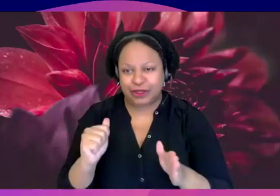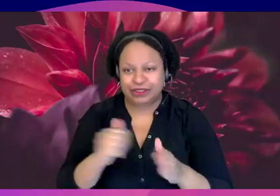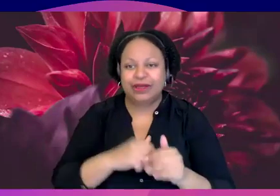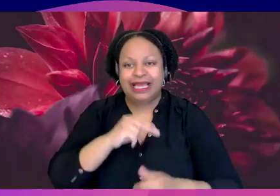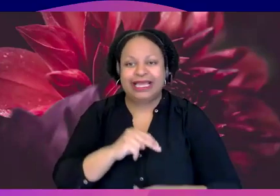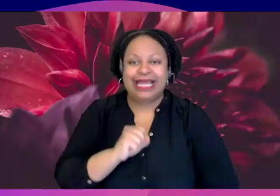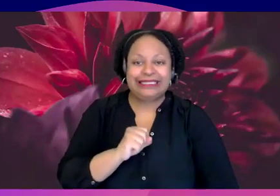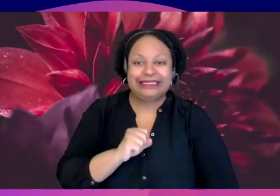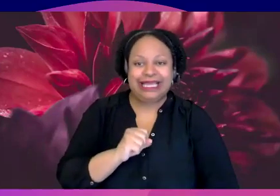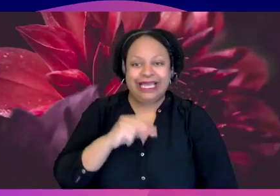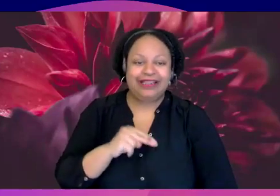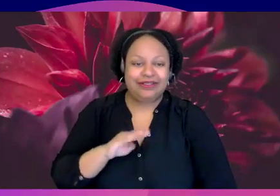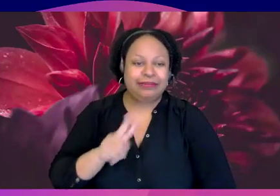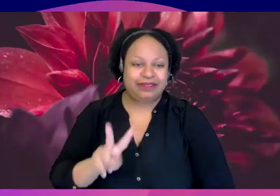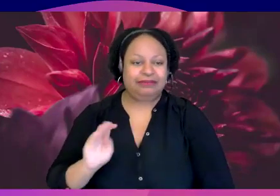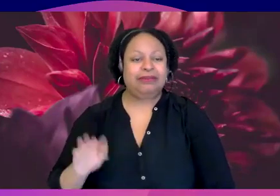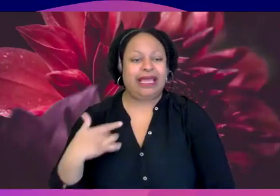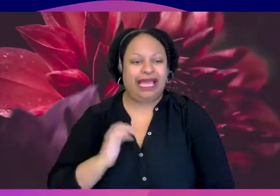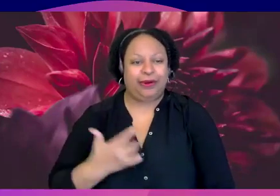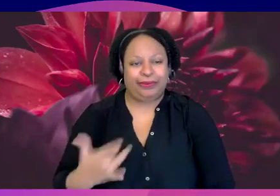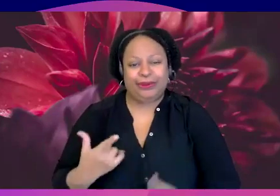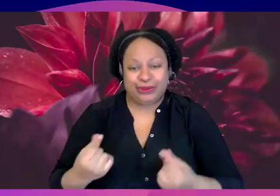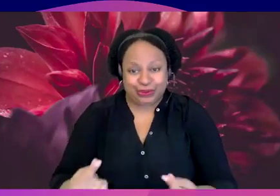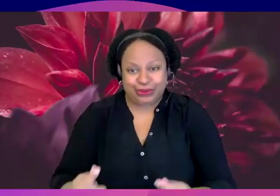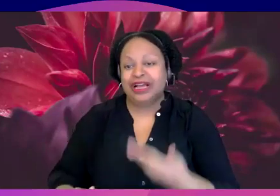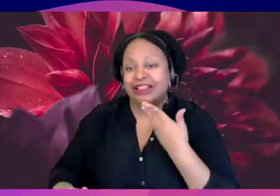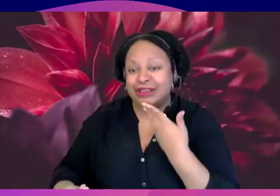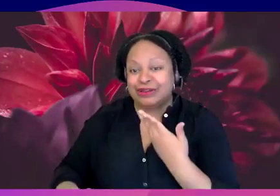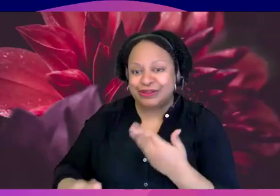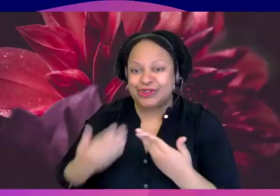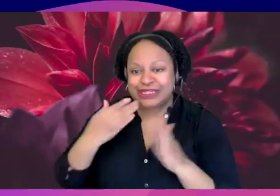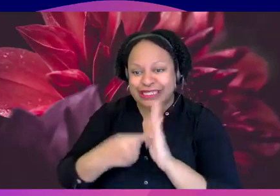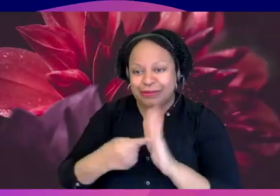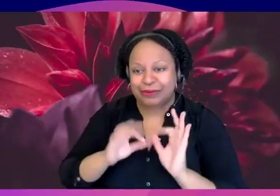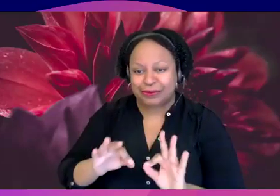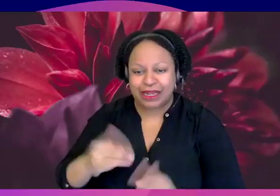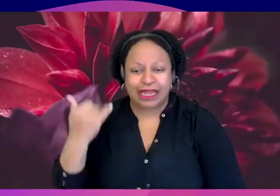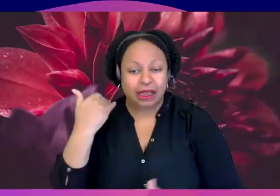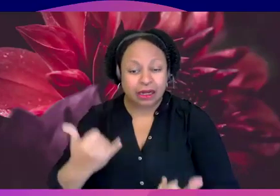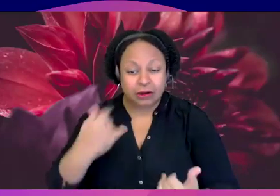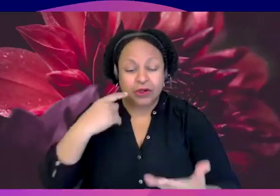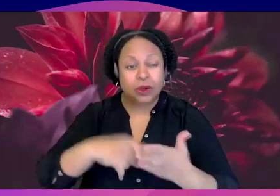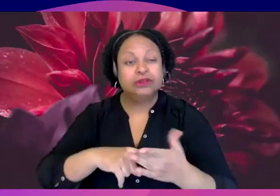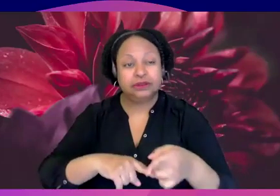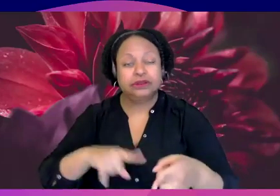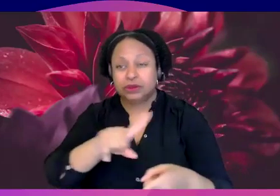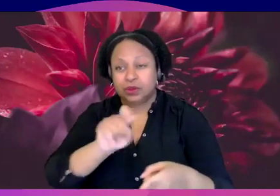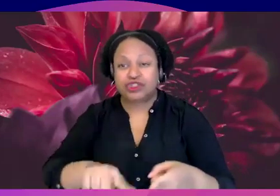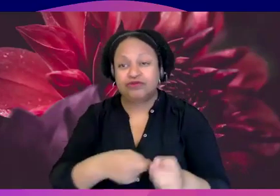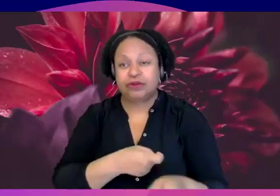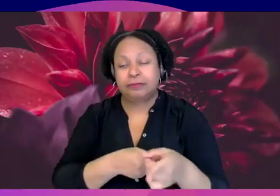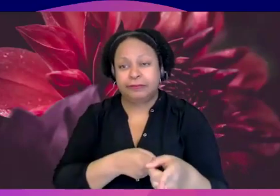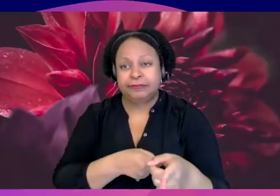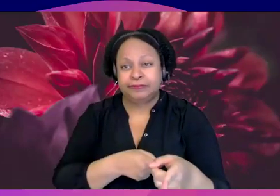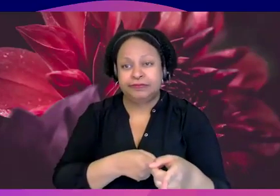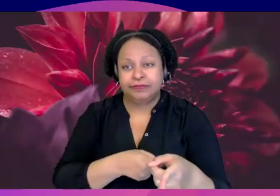Thank you both. Really great examples that you're sharing. So there's some questions that are coming in that are thinking about maybe at